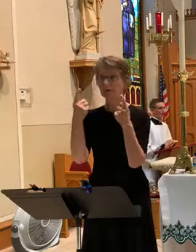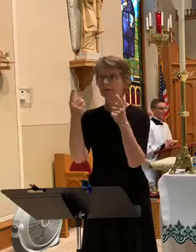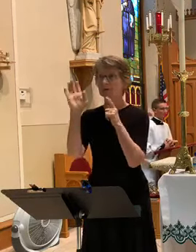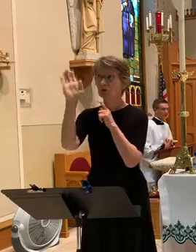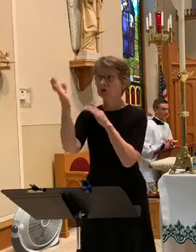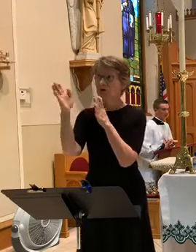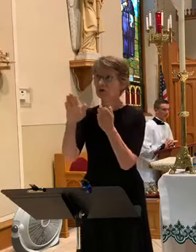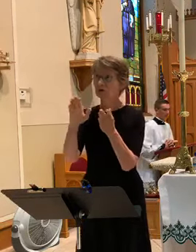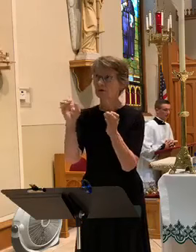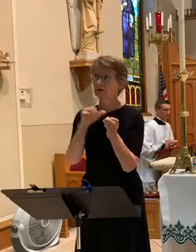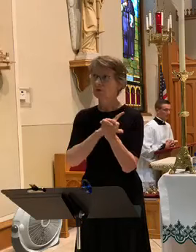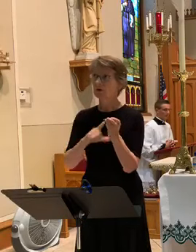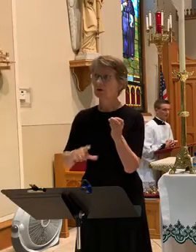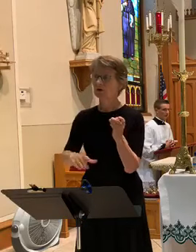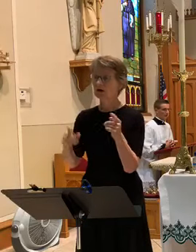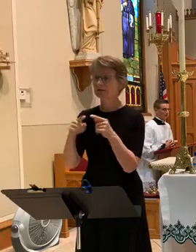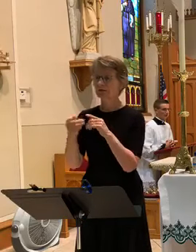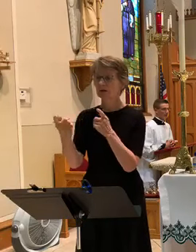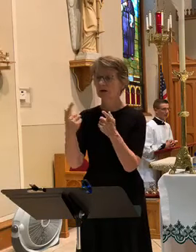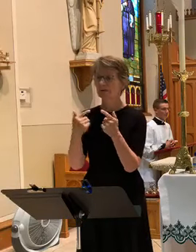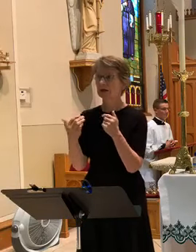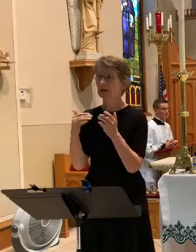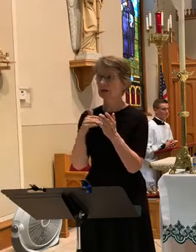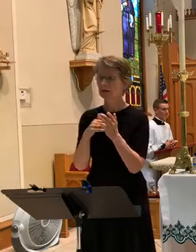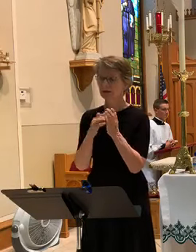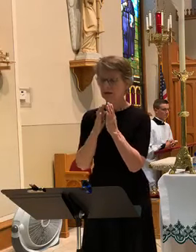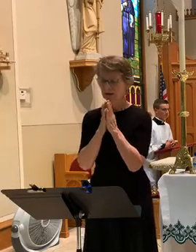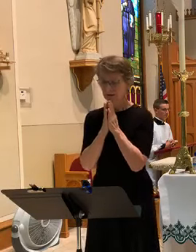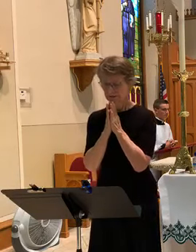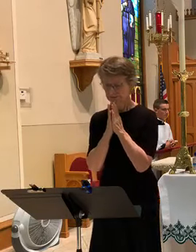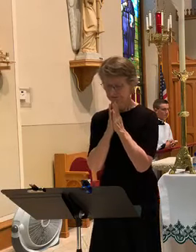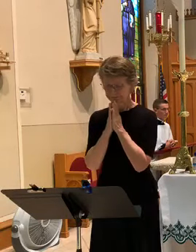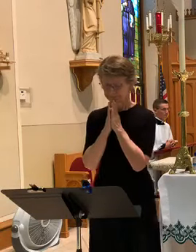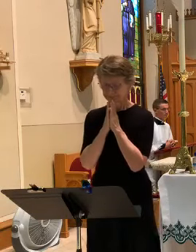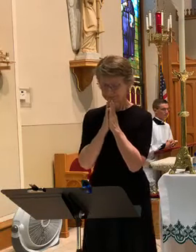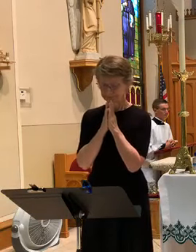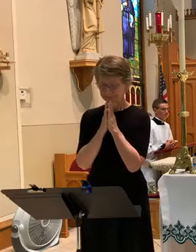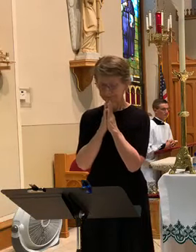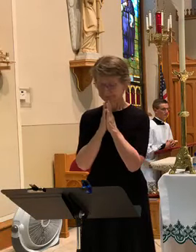your death, O Lord, until you come again.